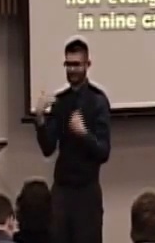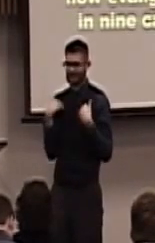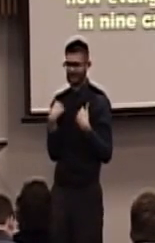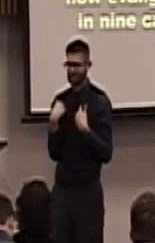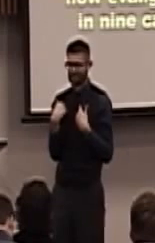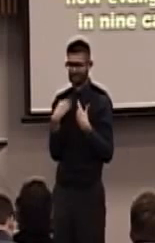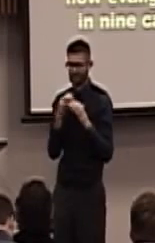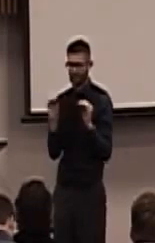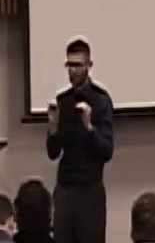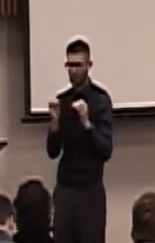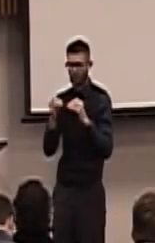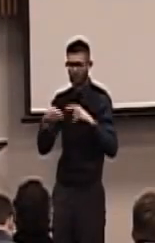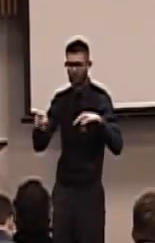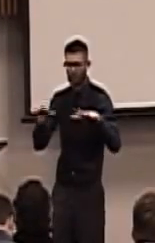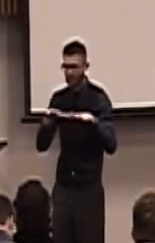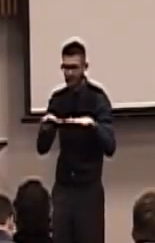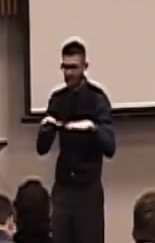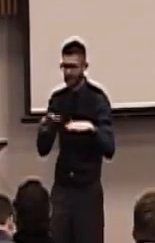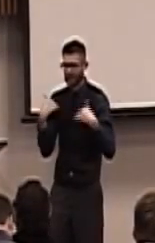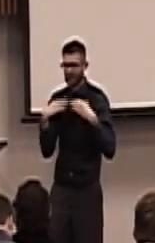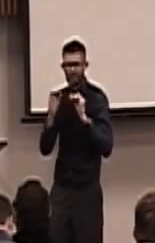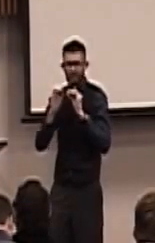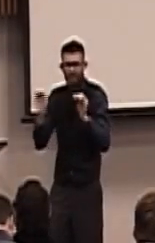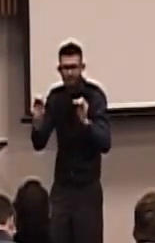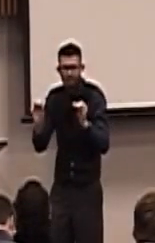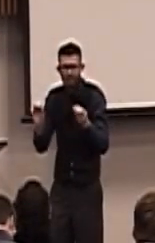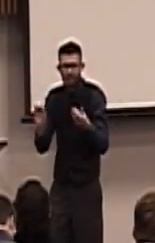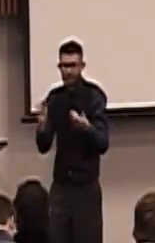And so God is using those